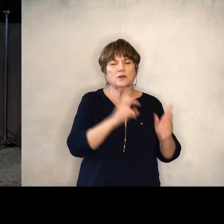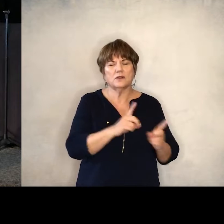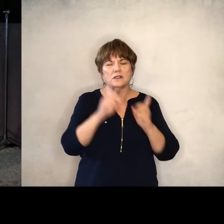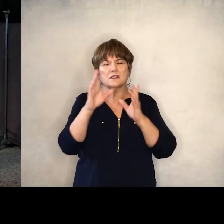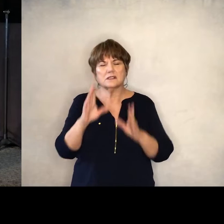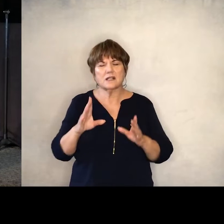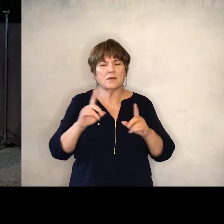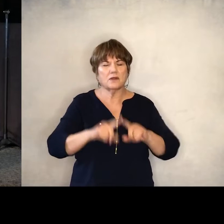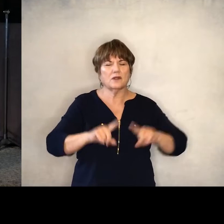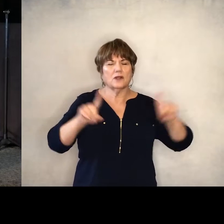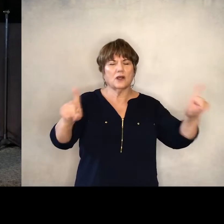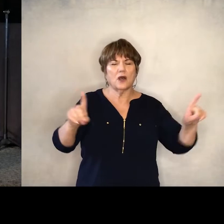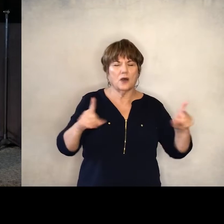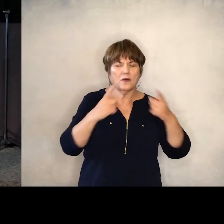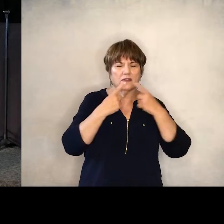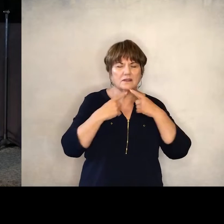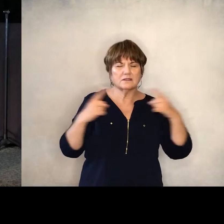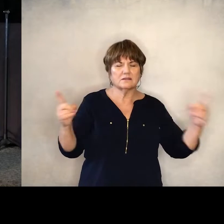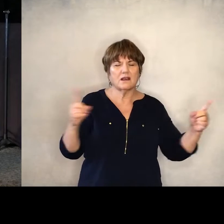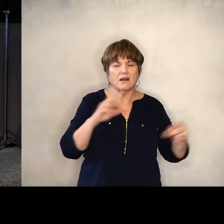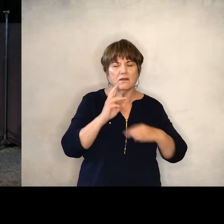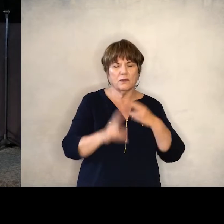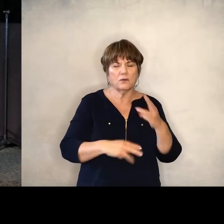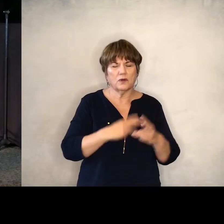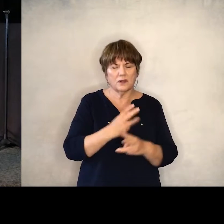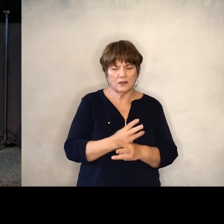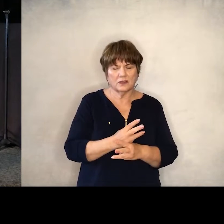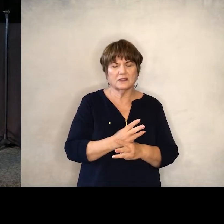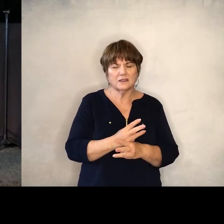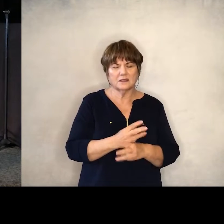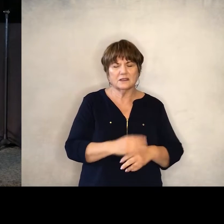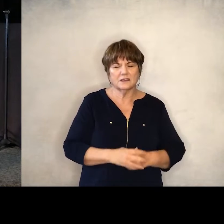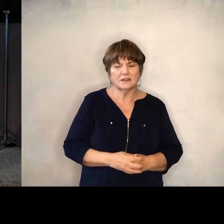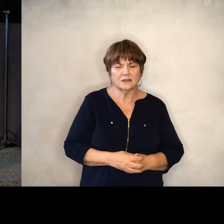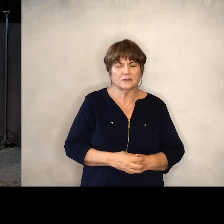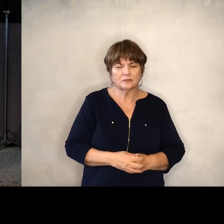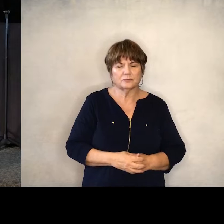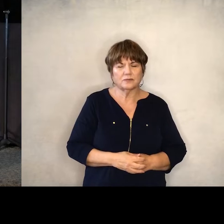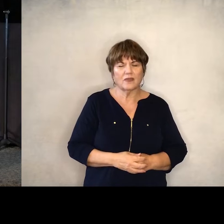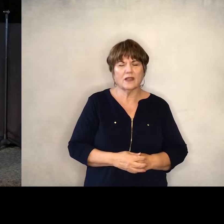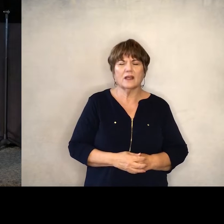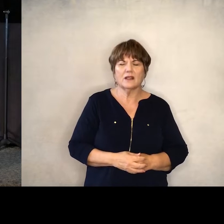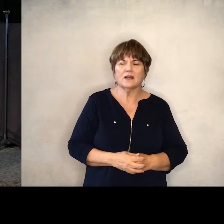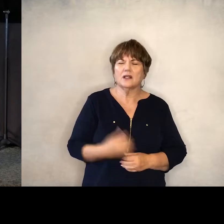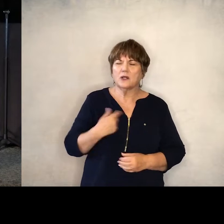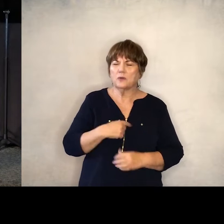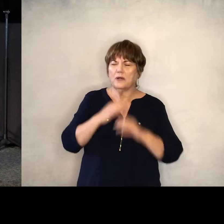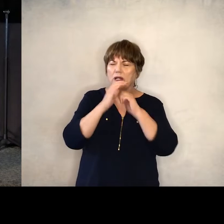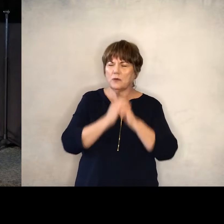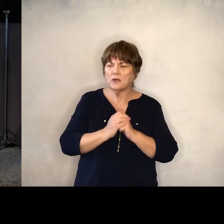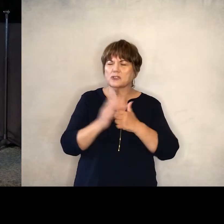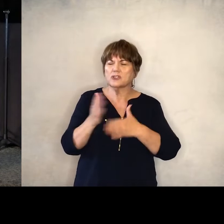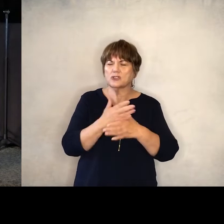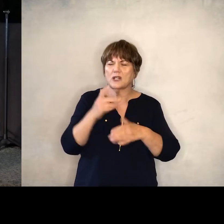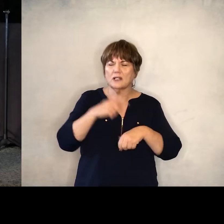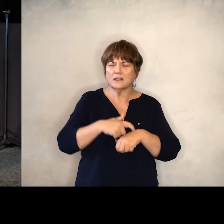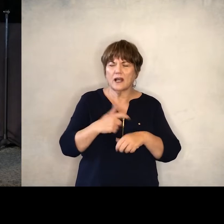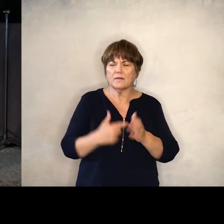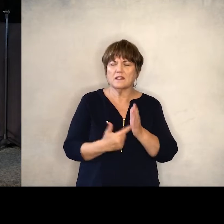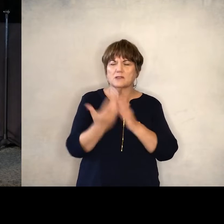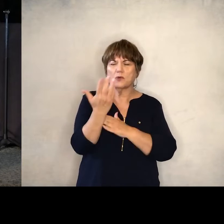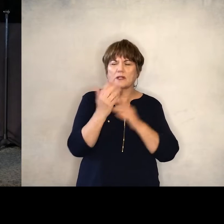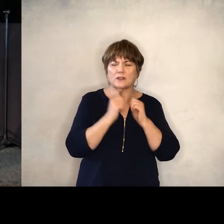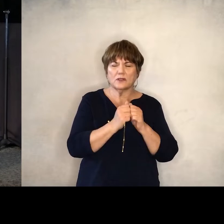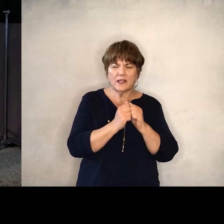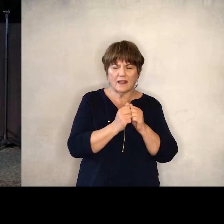may go out into the world after being here and worshiping you and sharing time together this morning, that we may go out